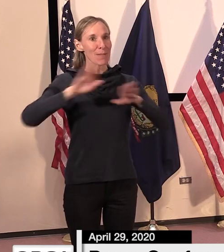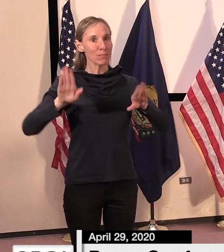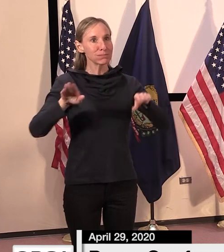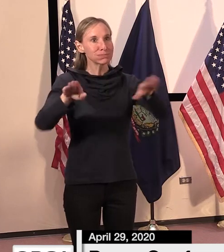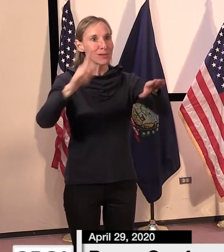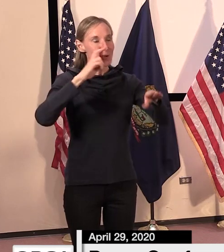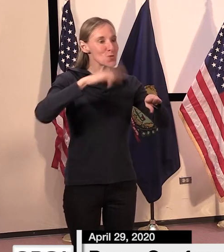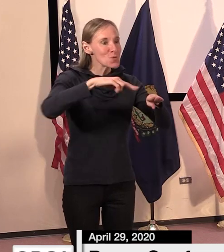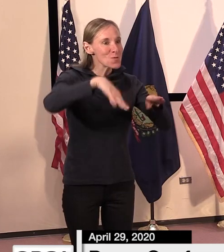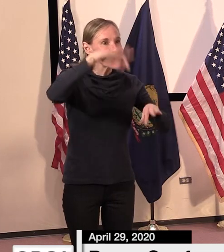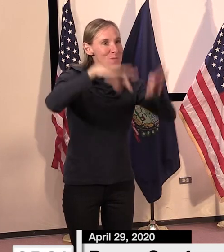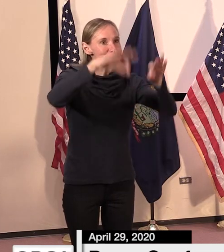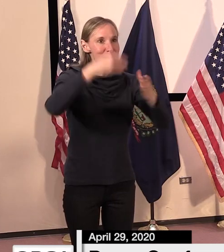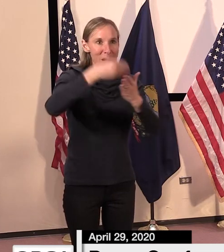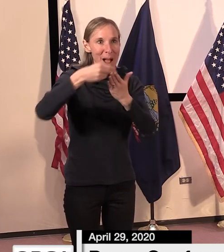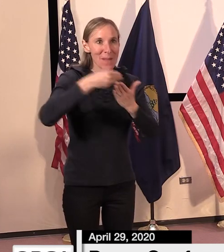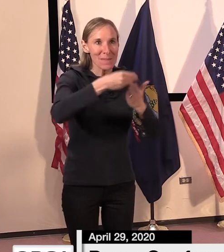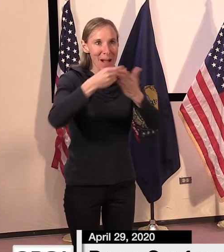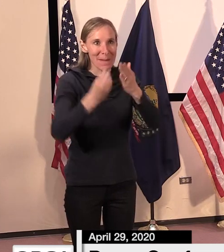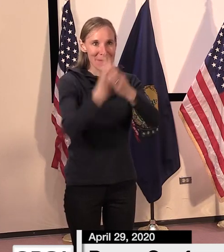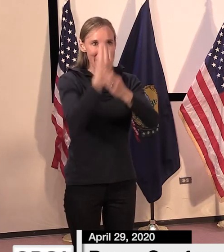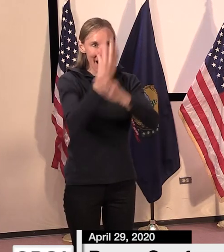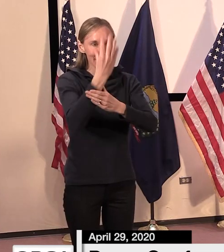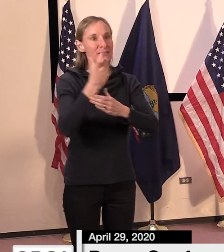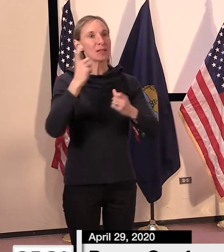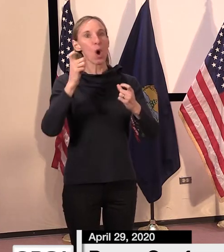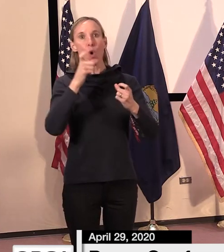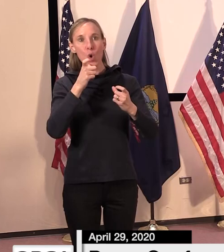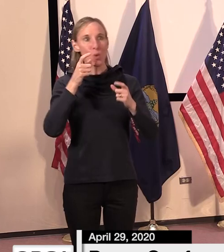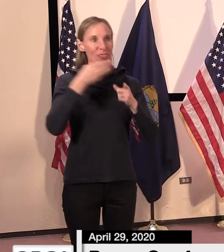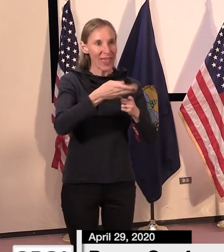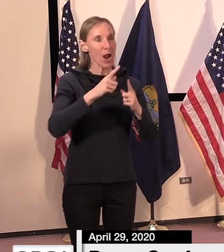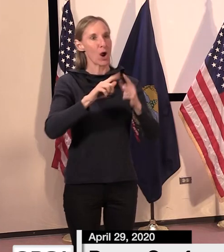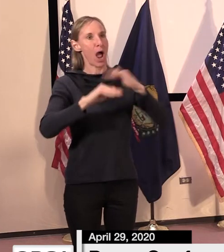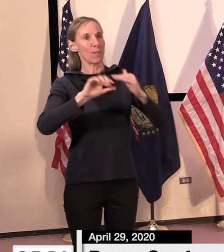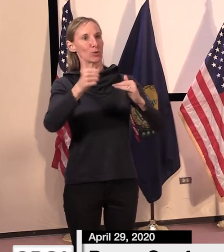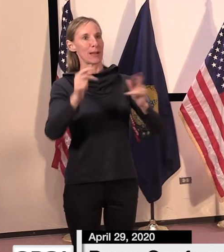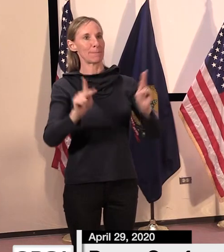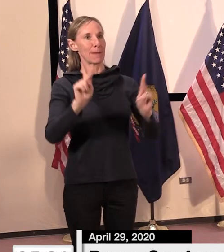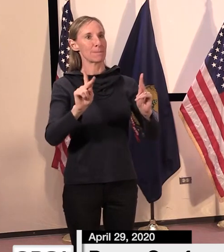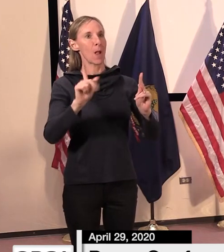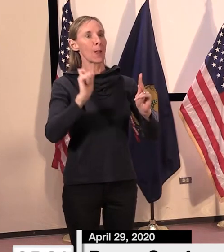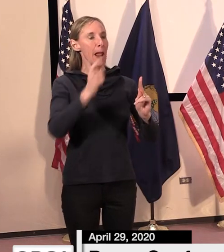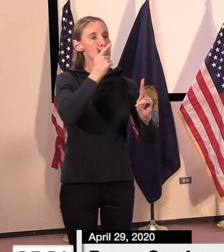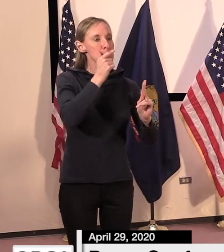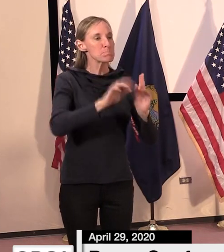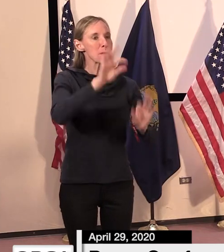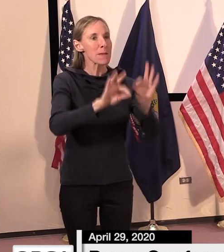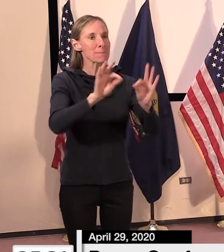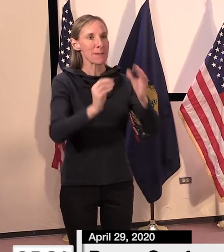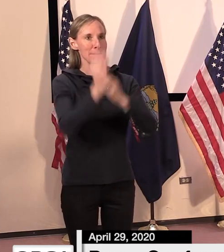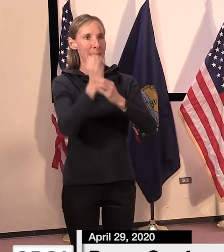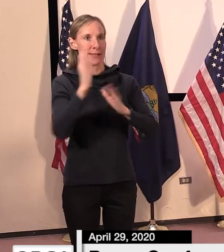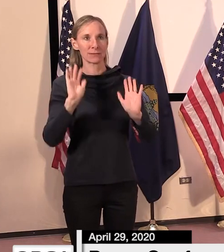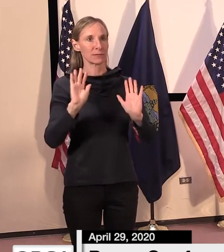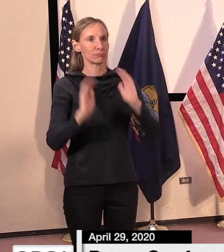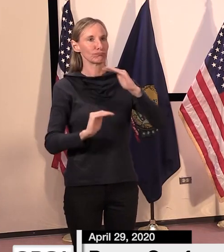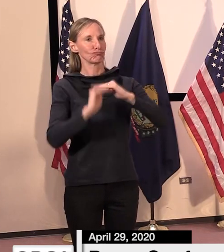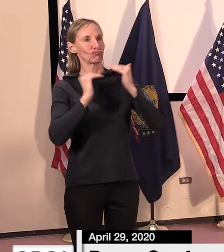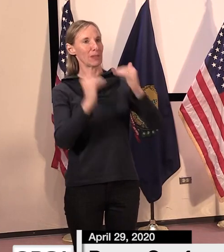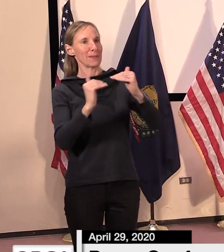up, that you don't exceed the limit of 10. It's just a rule of thumb, so to speak. So I'm not